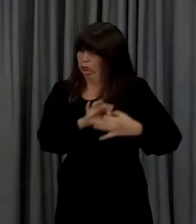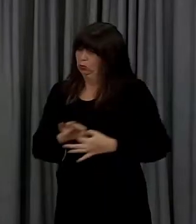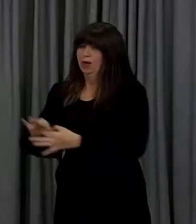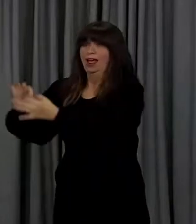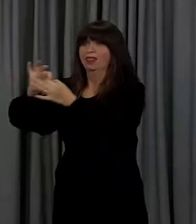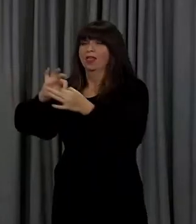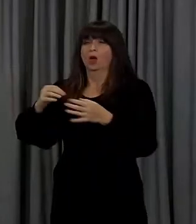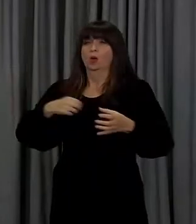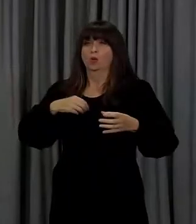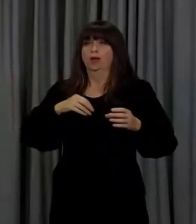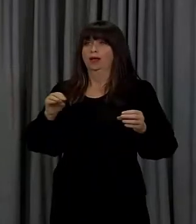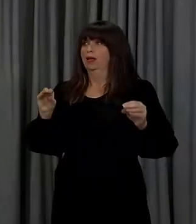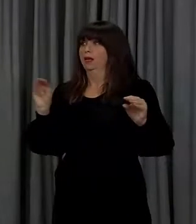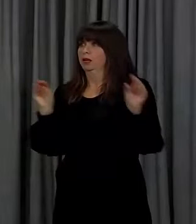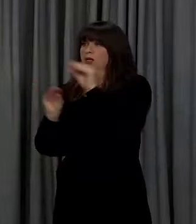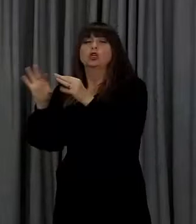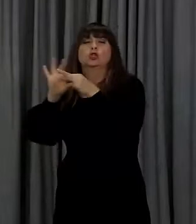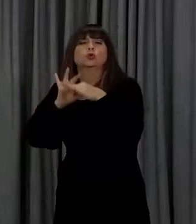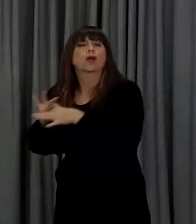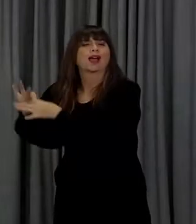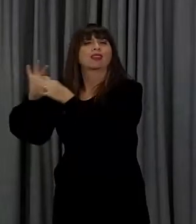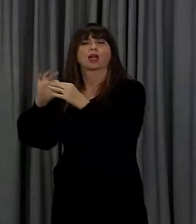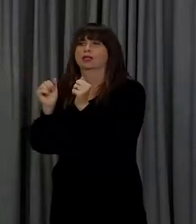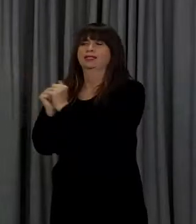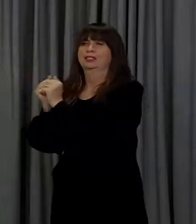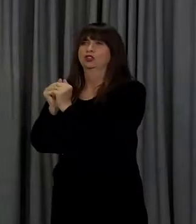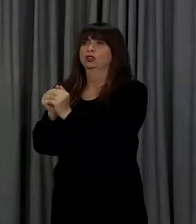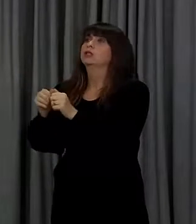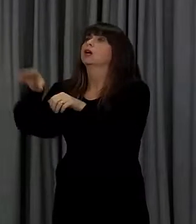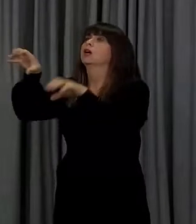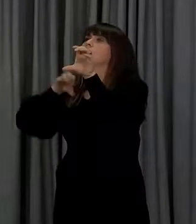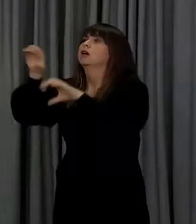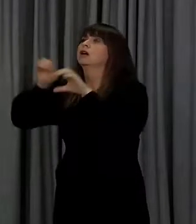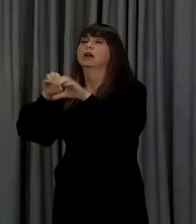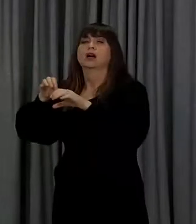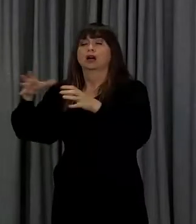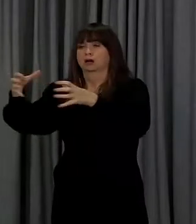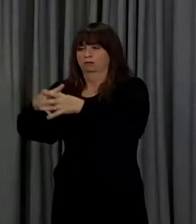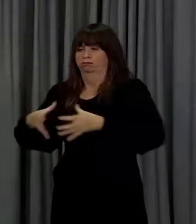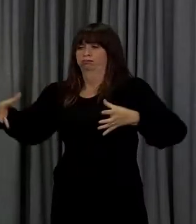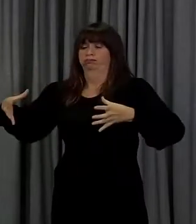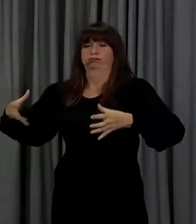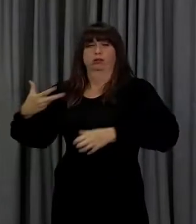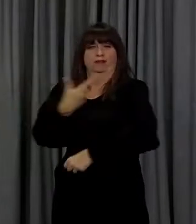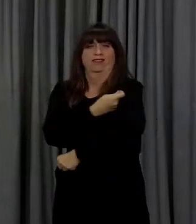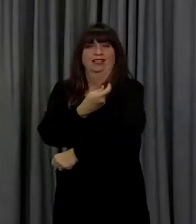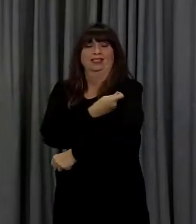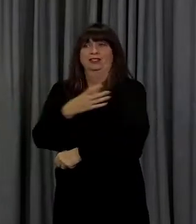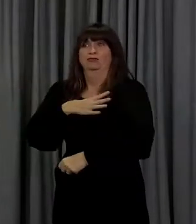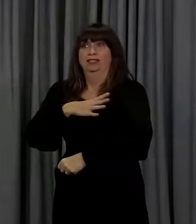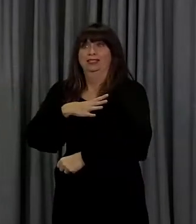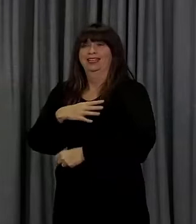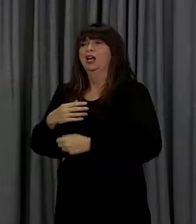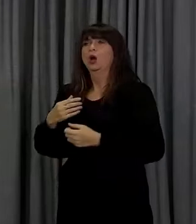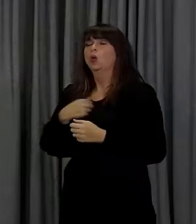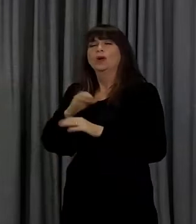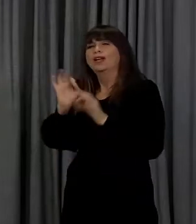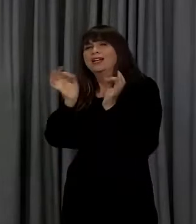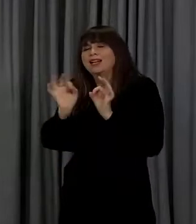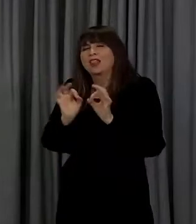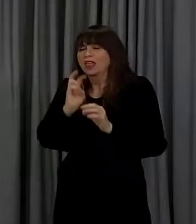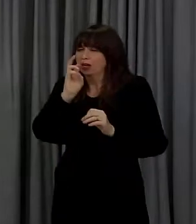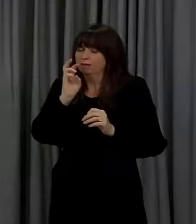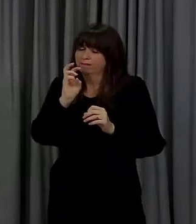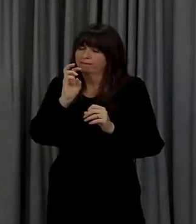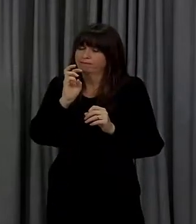are things that we didn't do independently, and that's why it's important, I think, that there is an understanding that we were part of the